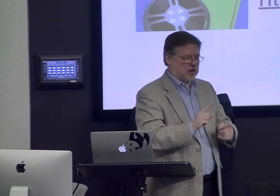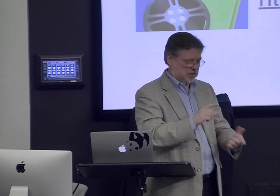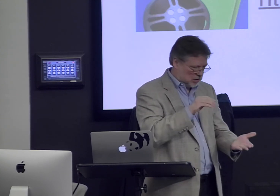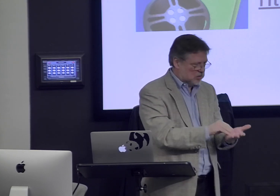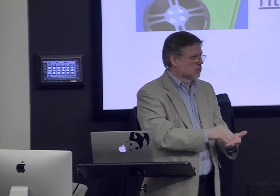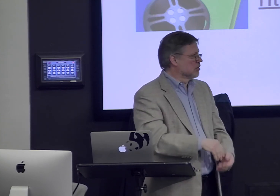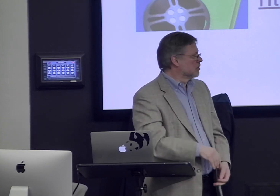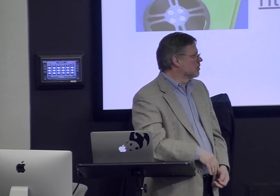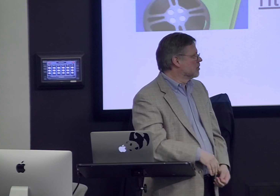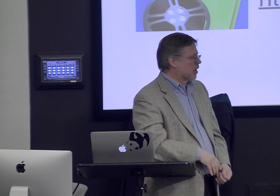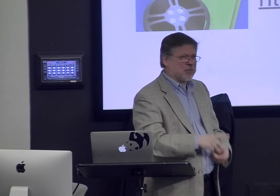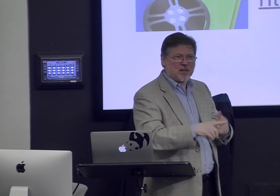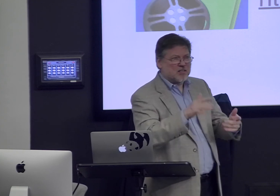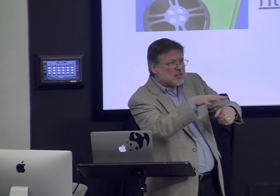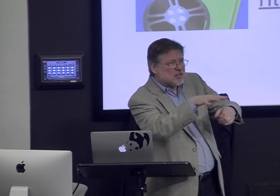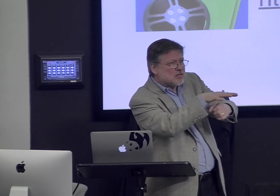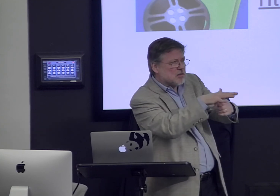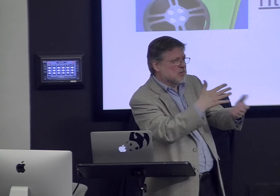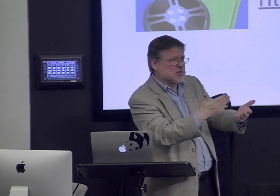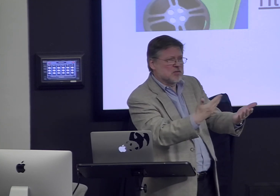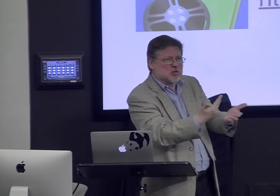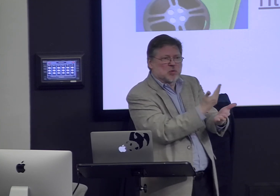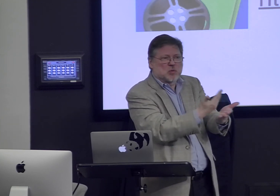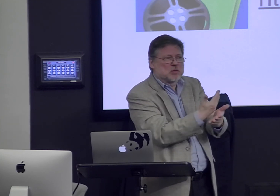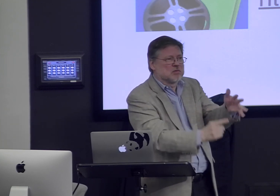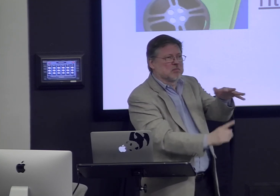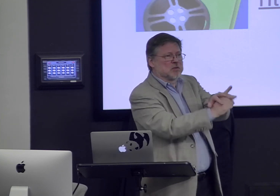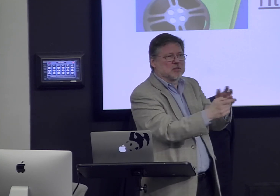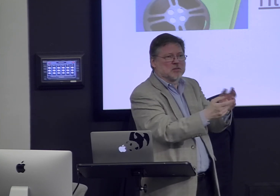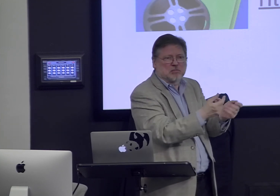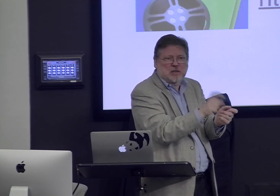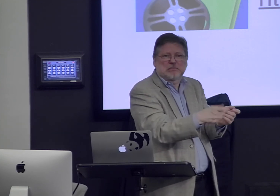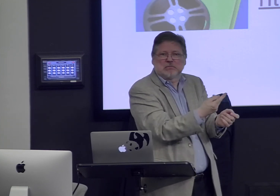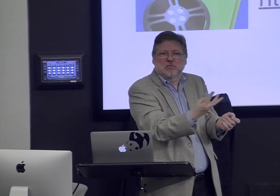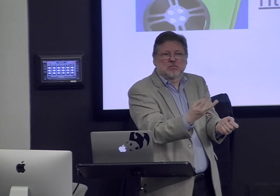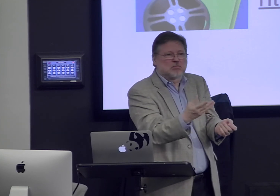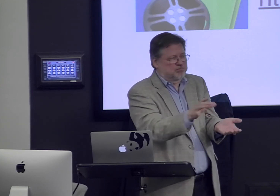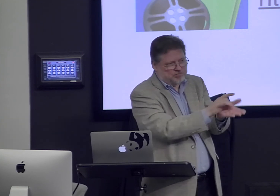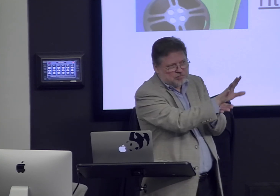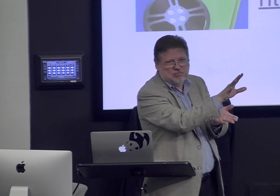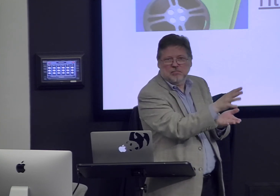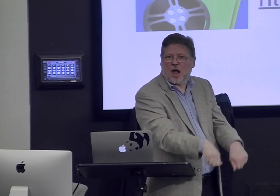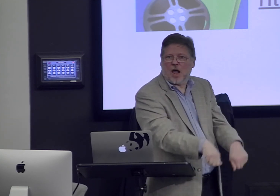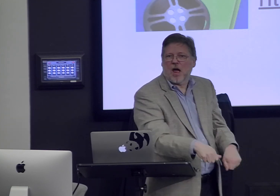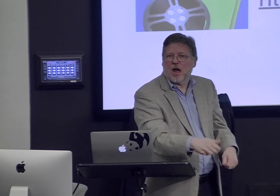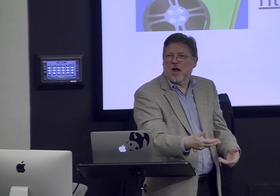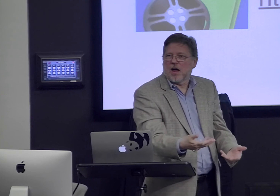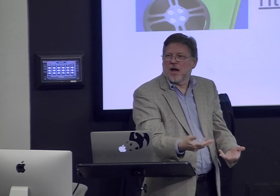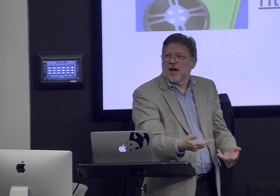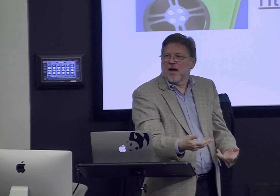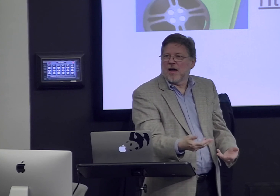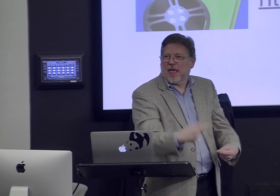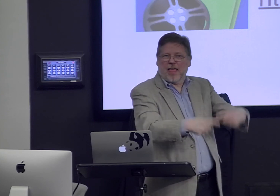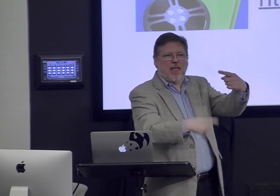dictionary of international signs, and this leads people to think that there are single signs for concepts when that's